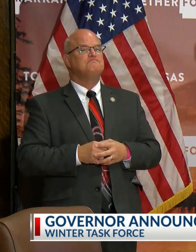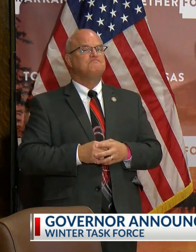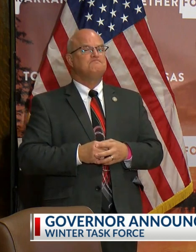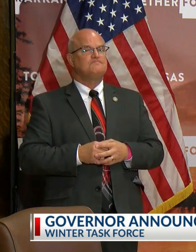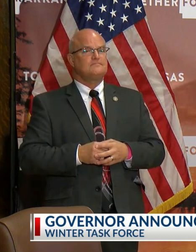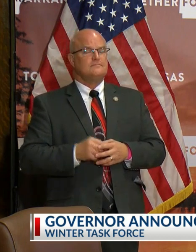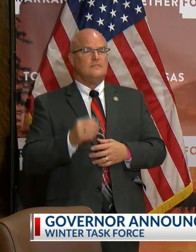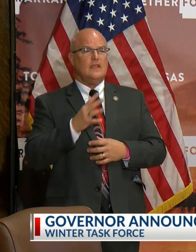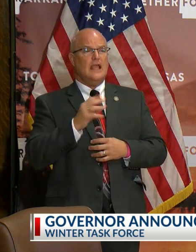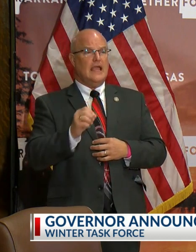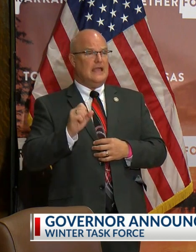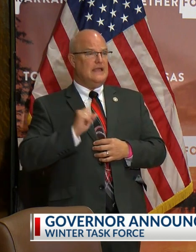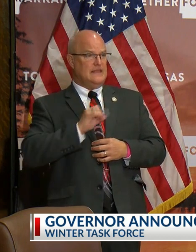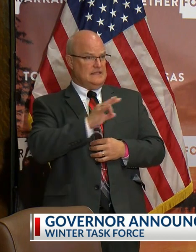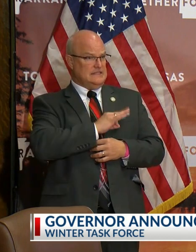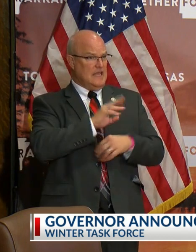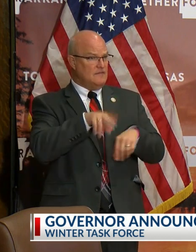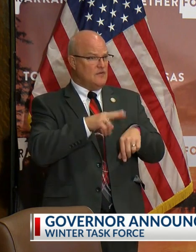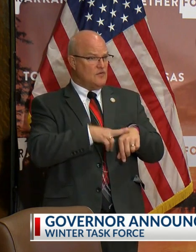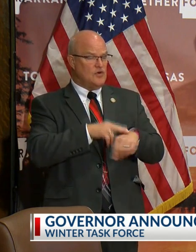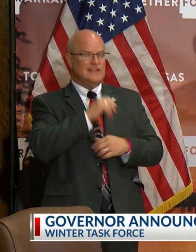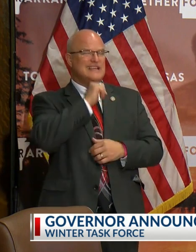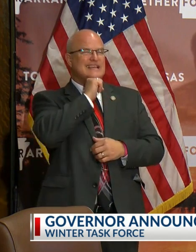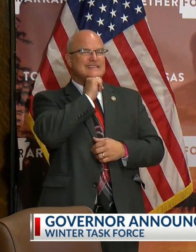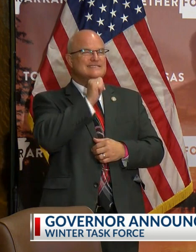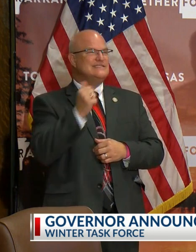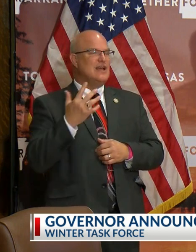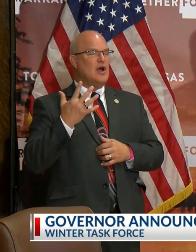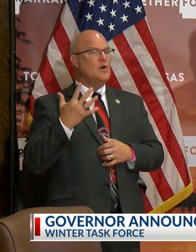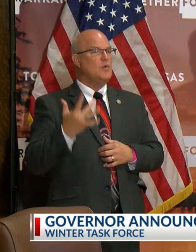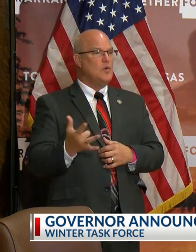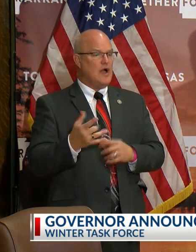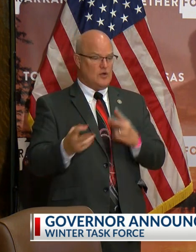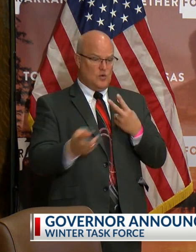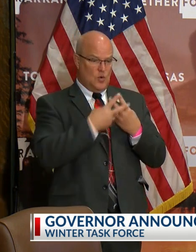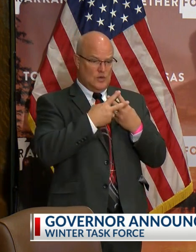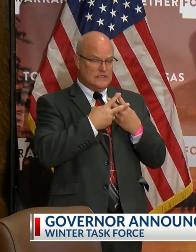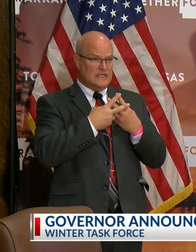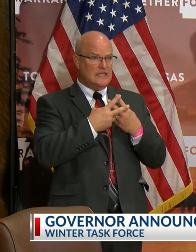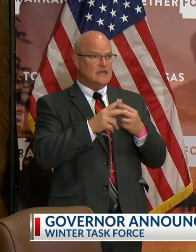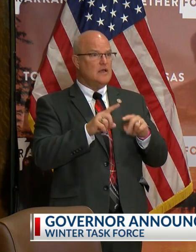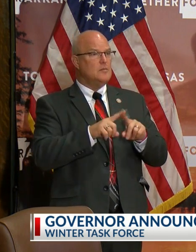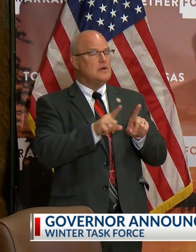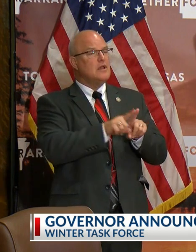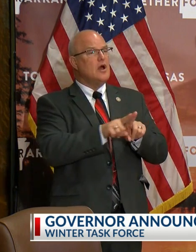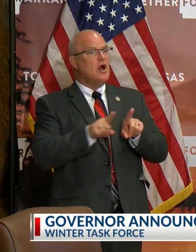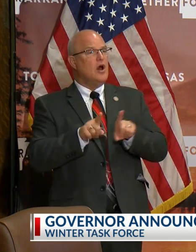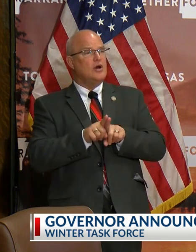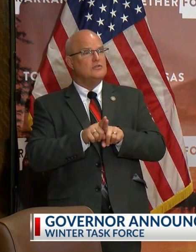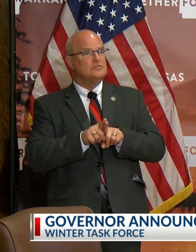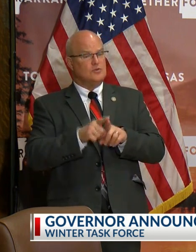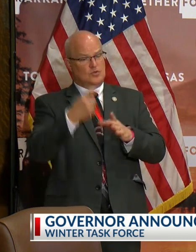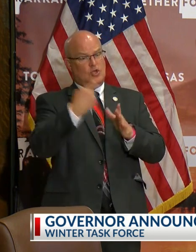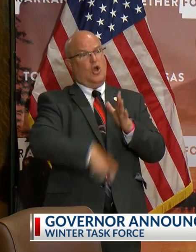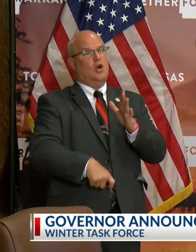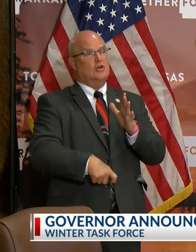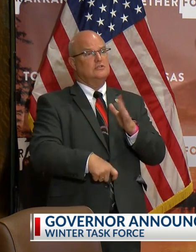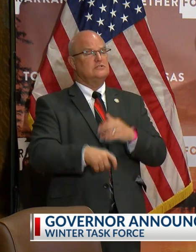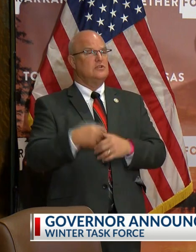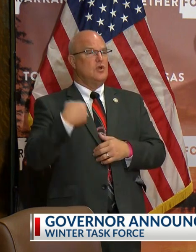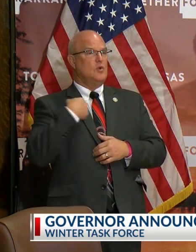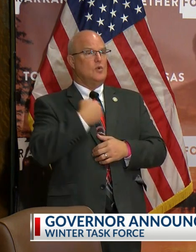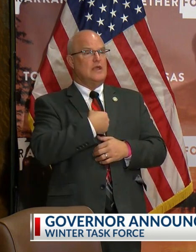And the staff, of course, is not just because of quarantines, but also because of cost, and the fact that we've